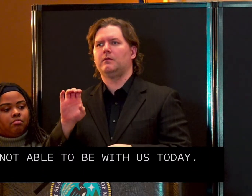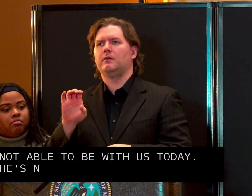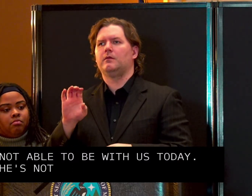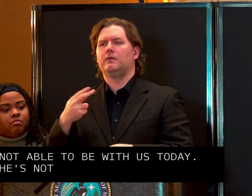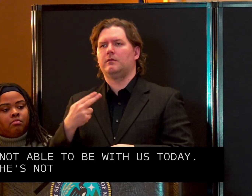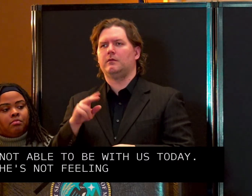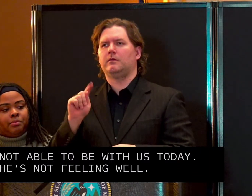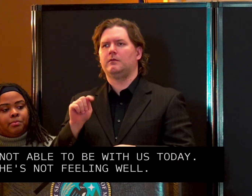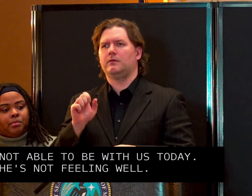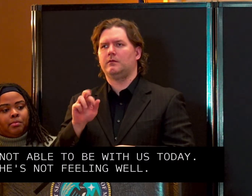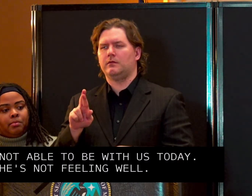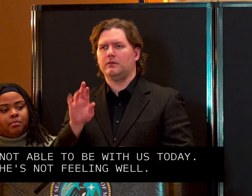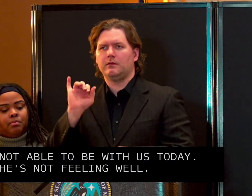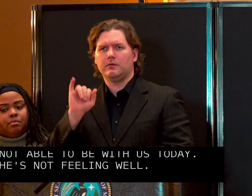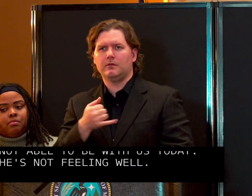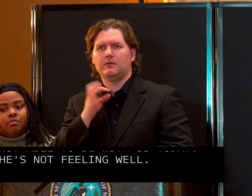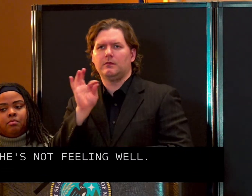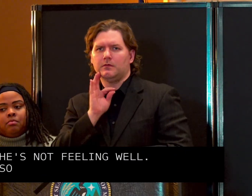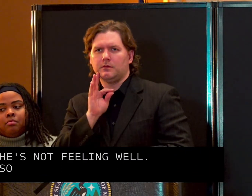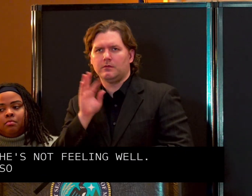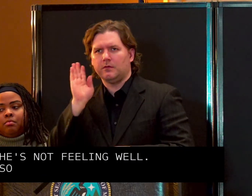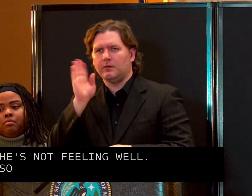So in his stead, John Fechter